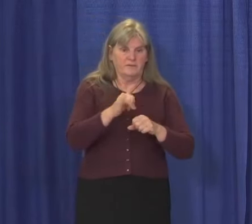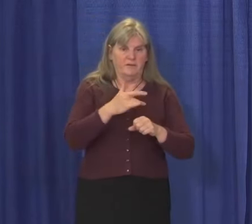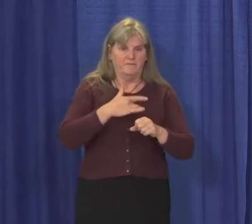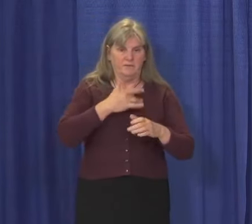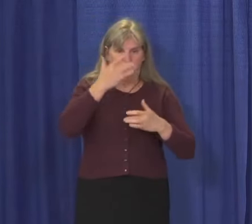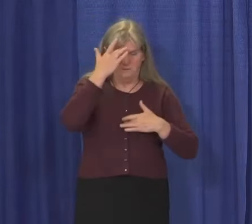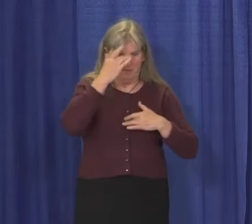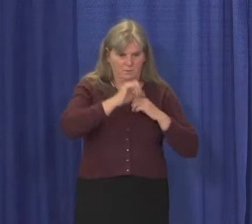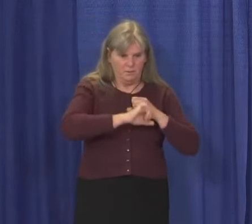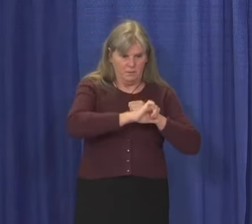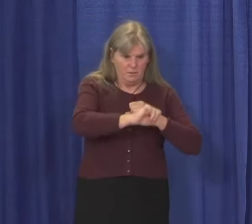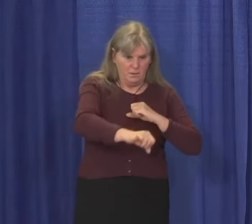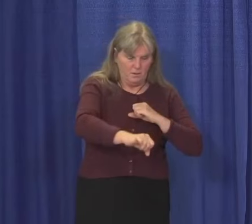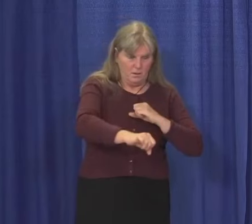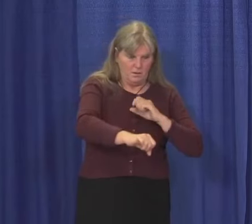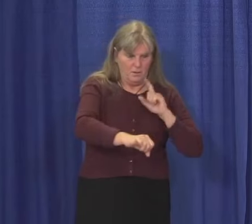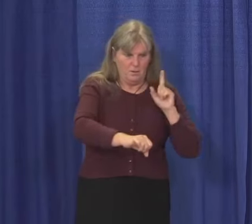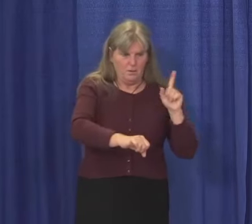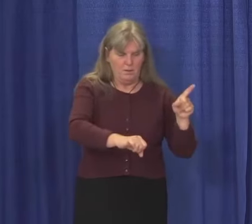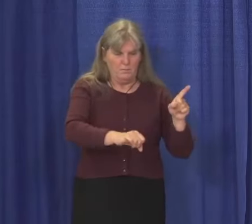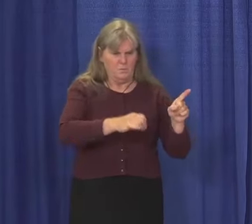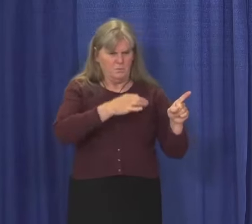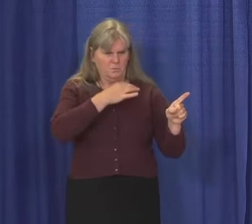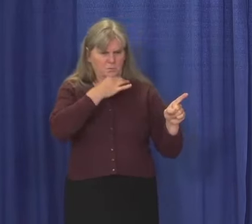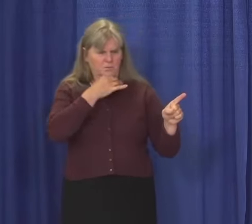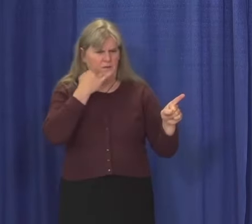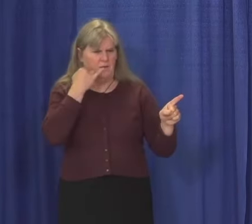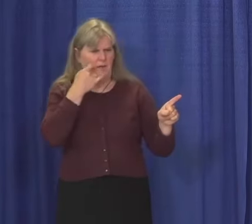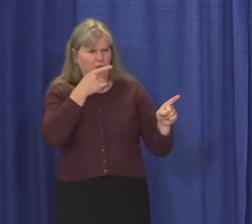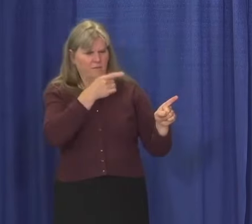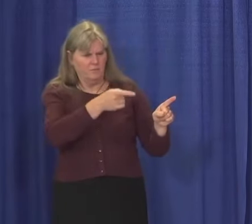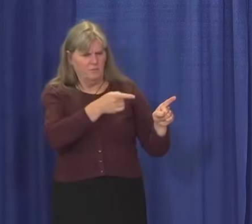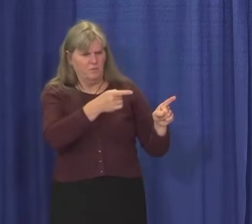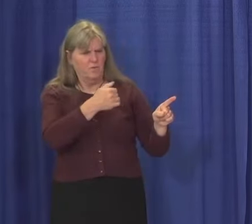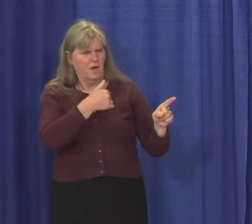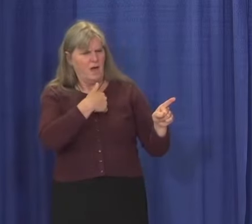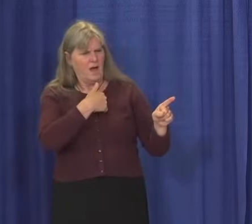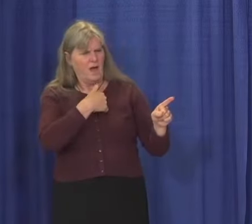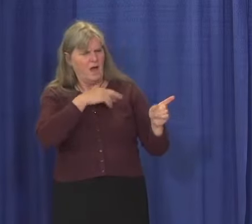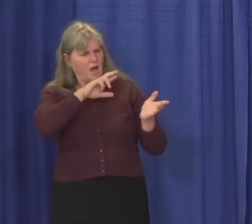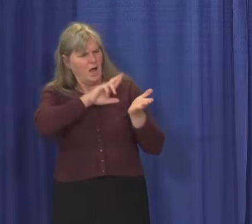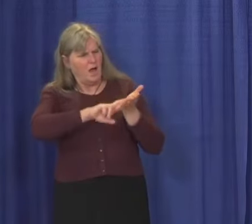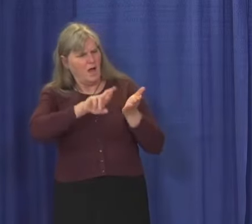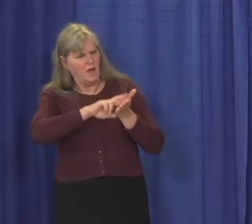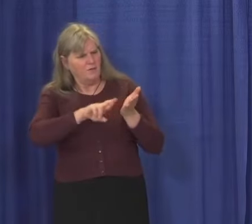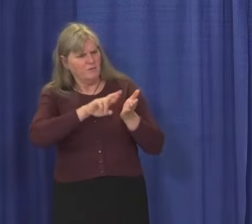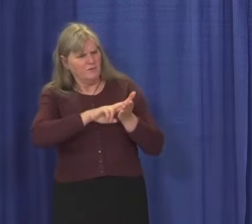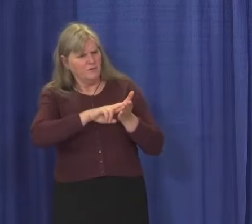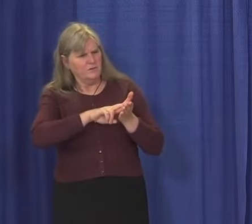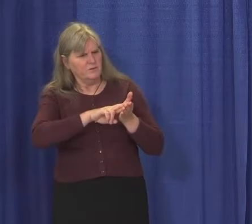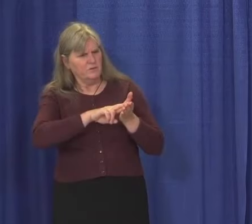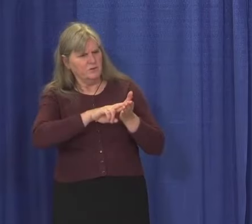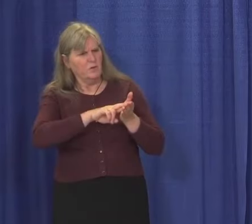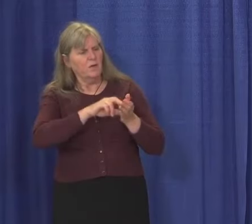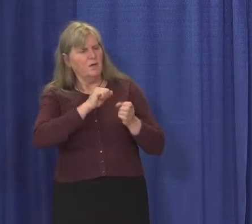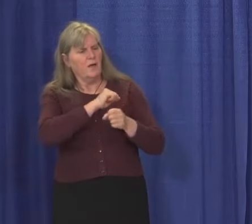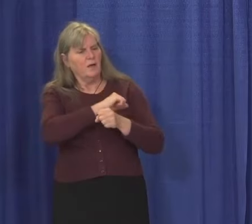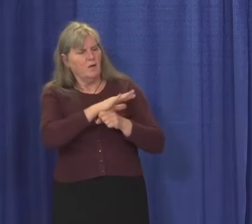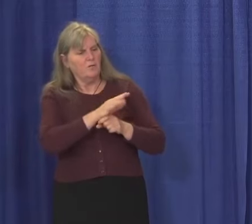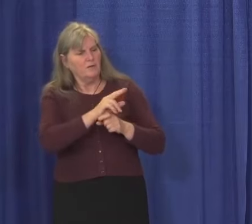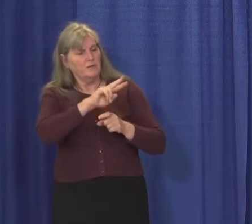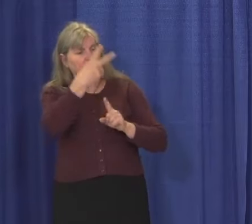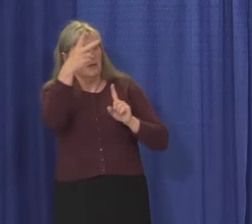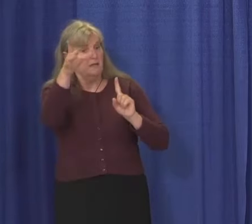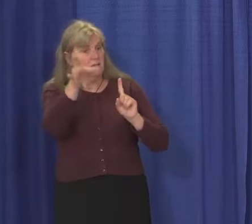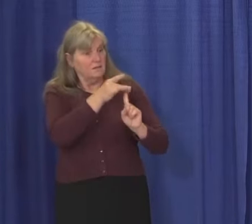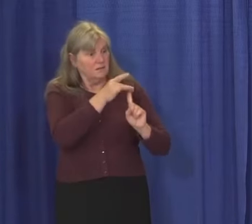looked into the propensity for reinfection? Is that work happening in the Yukon?